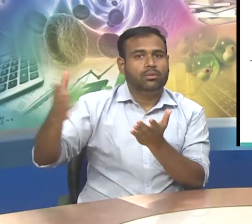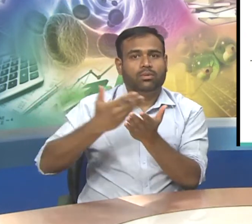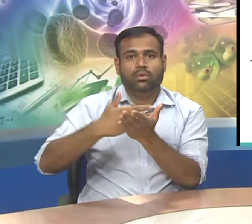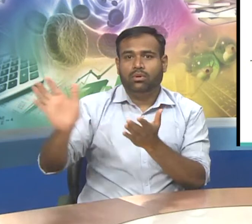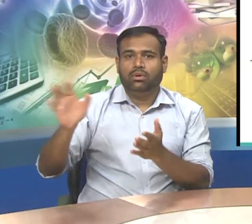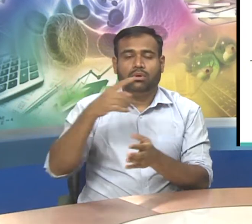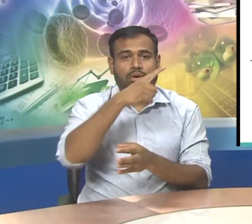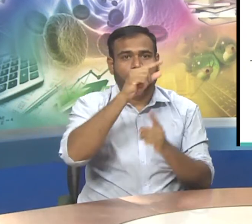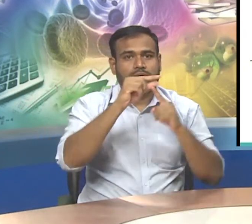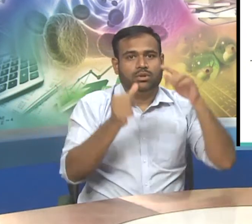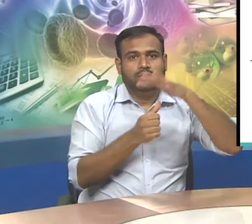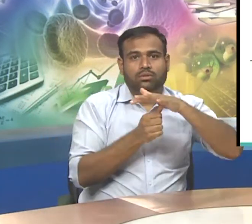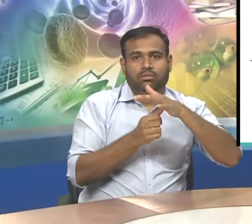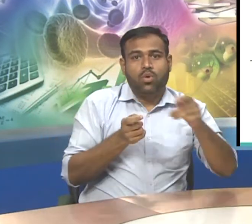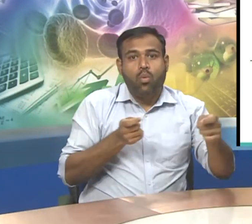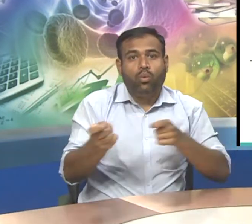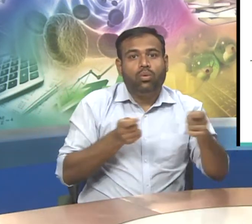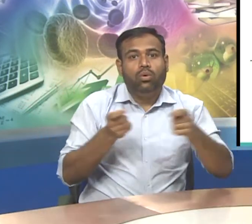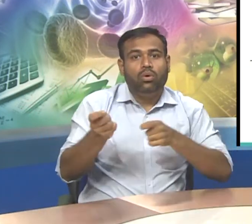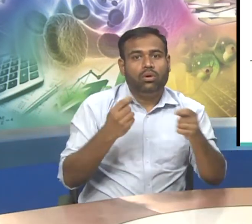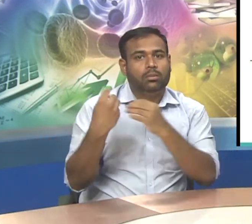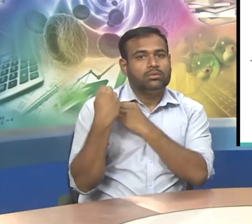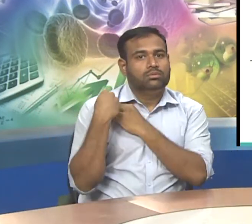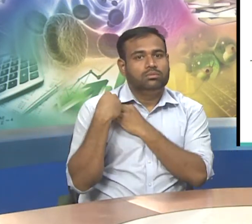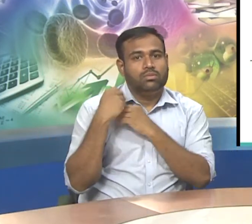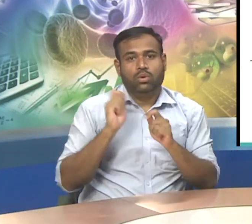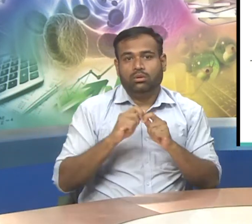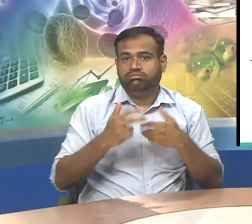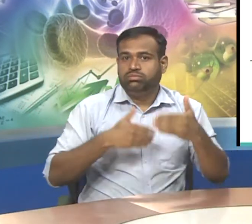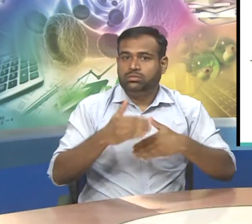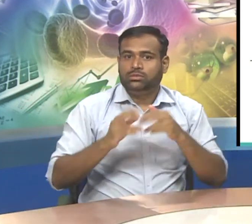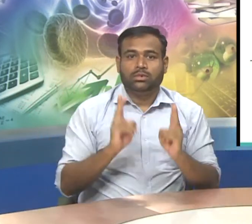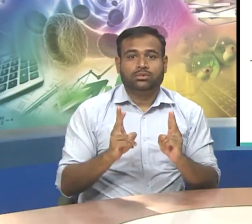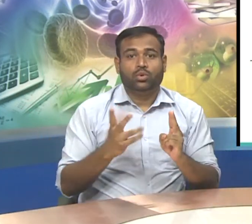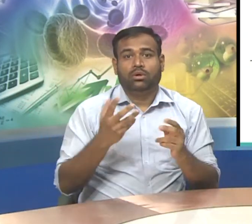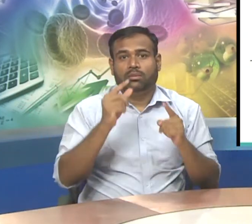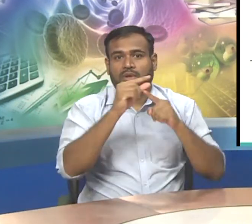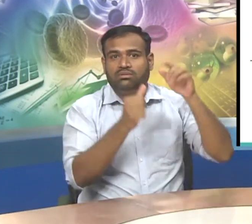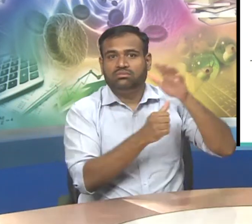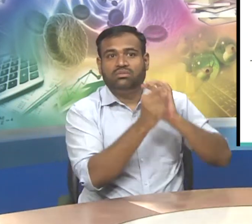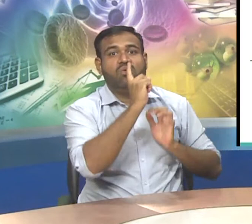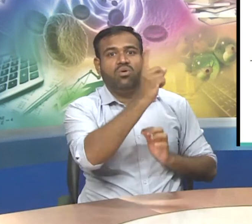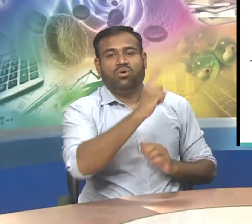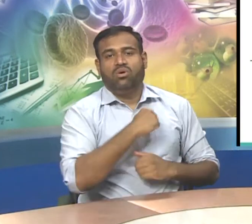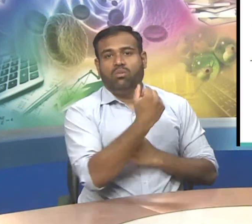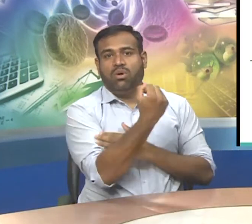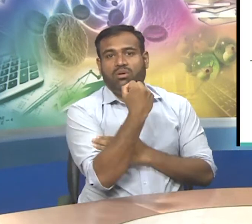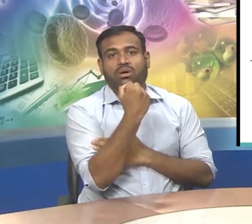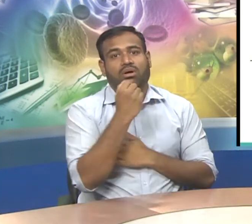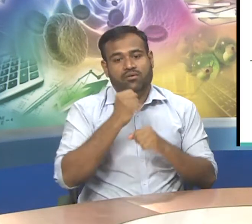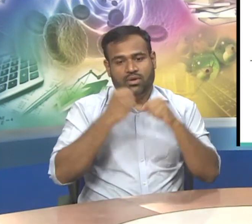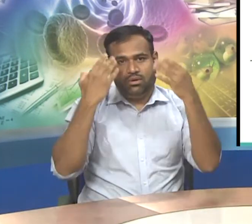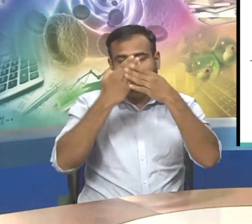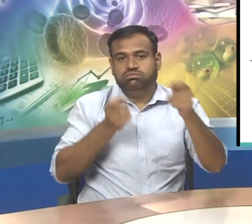of Ministers is removed and the State Legislative Assembly is either dissolved or put under